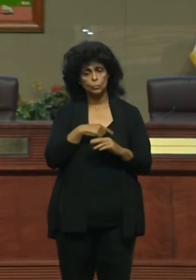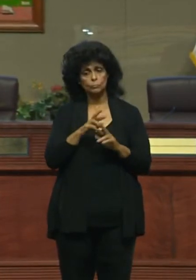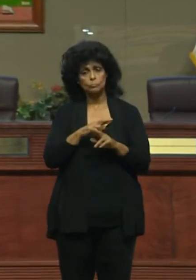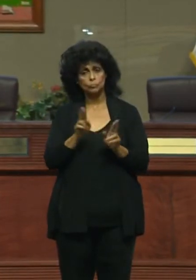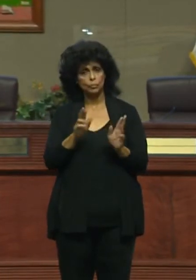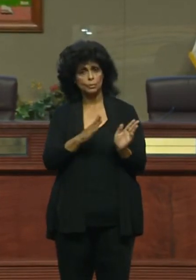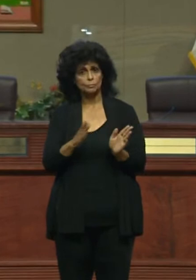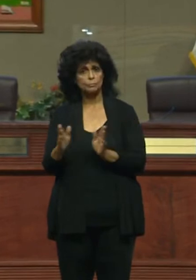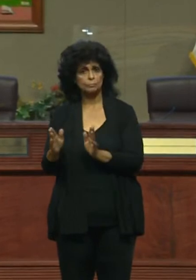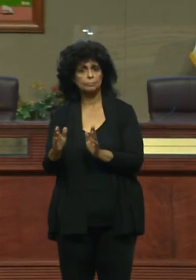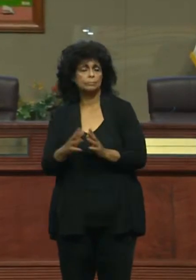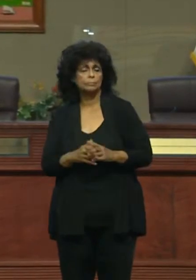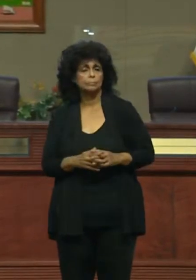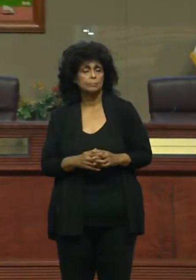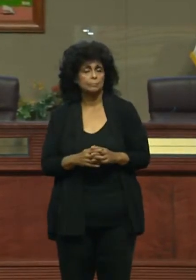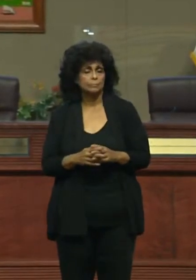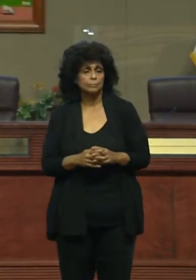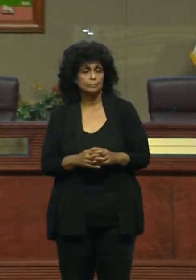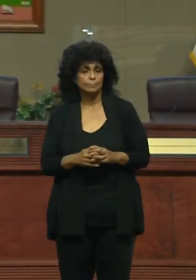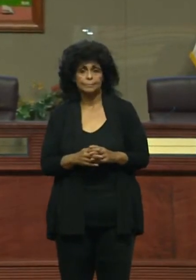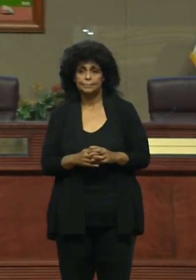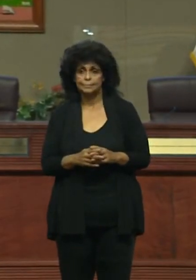of